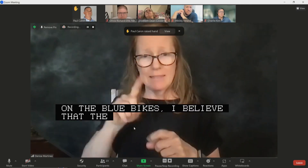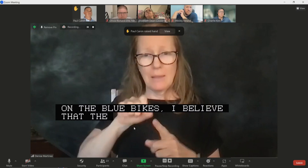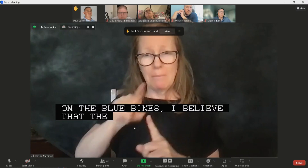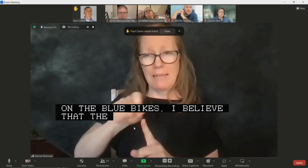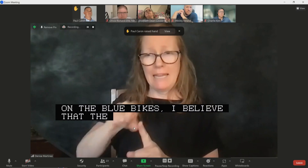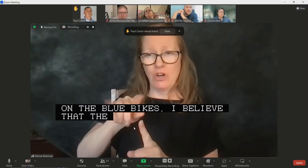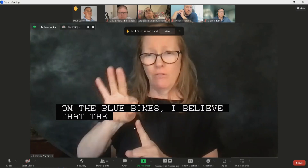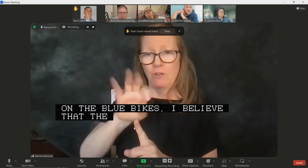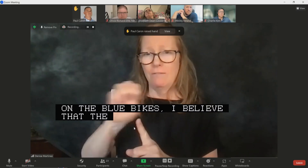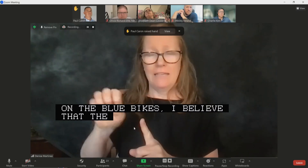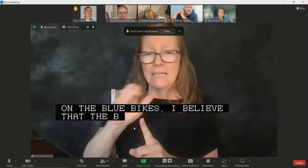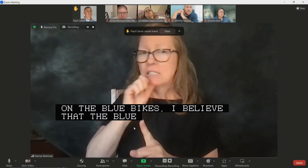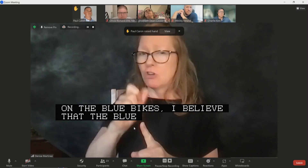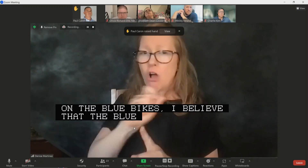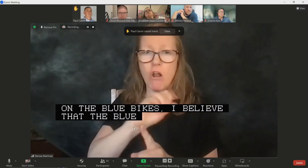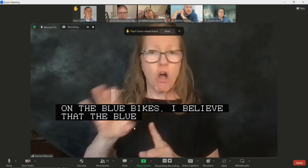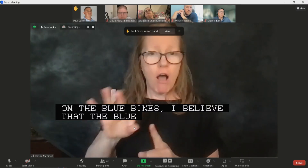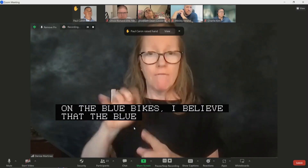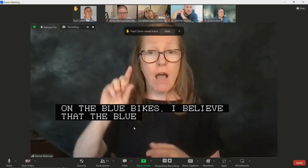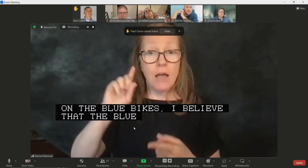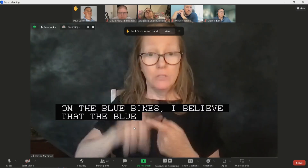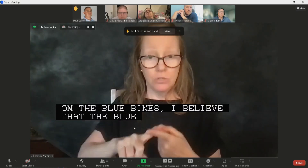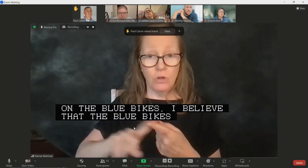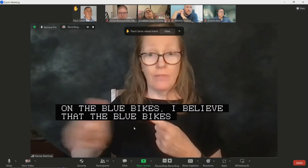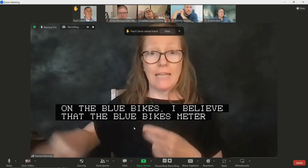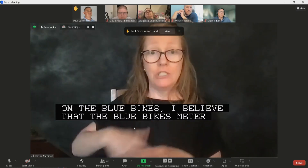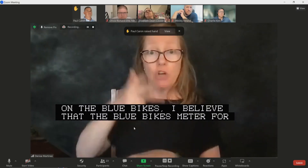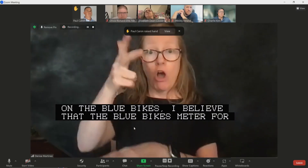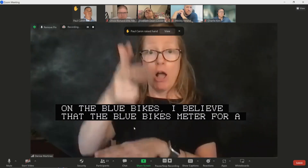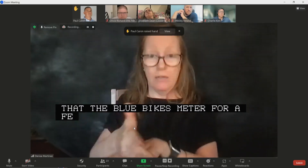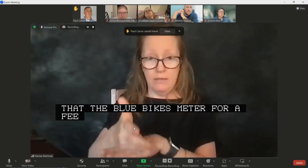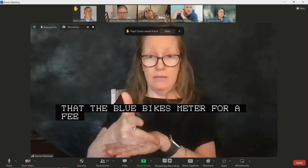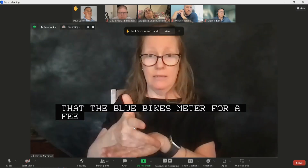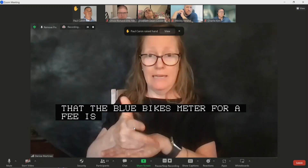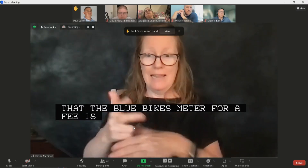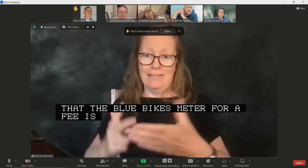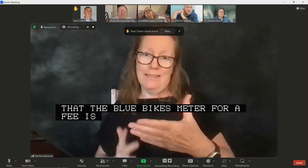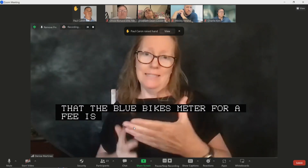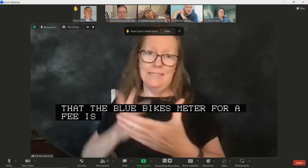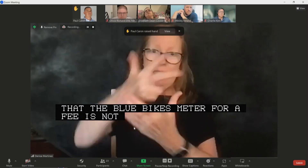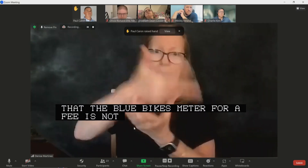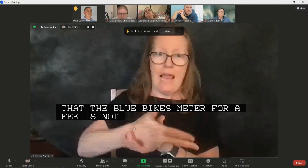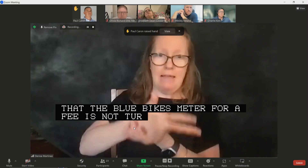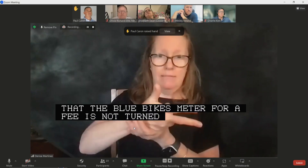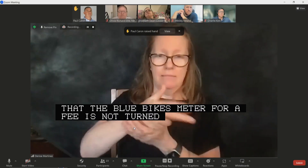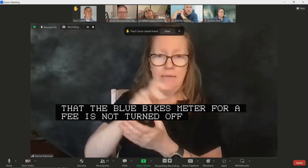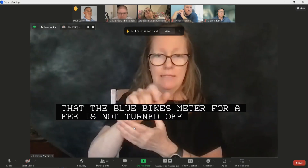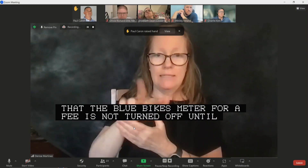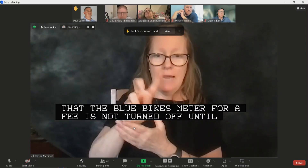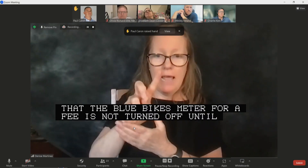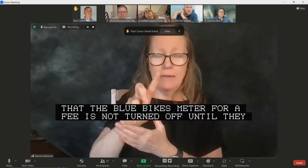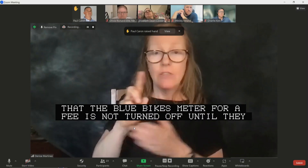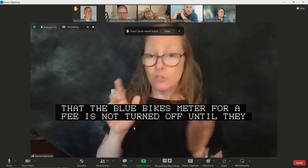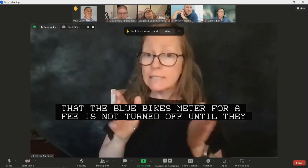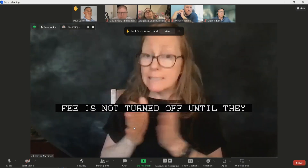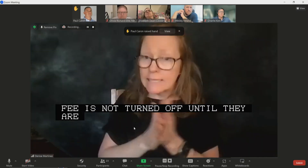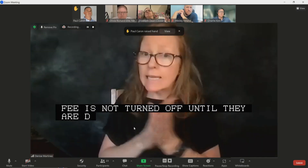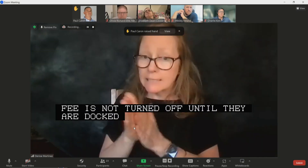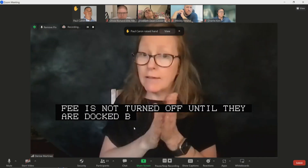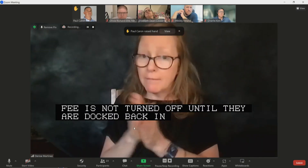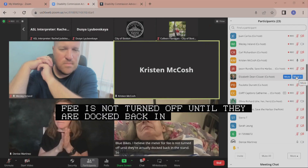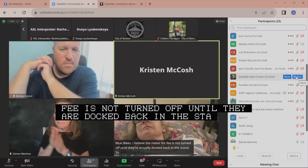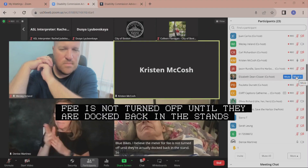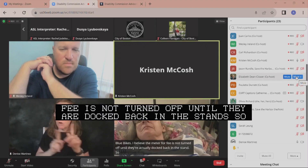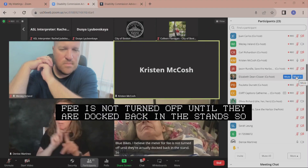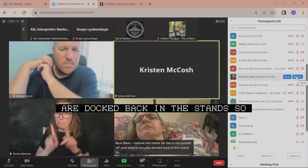not turned off until they're actually docked back in the stand. So there are incentives for users to